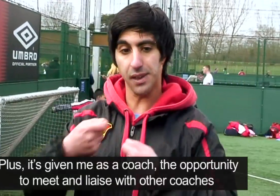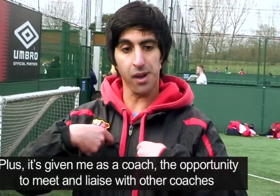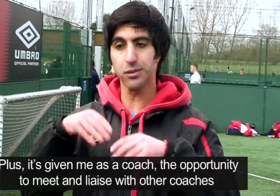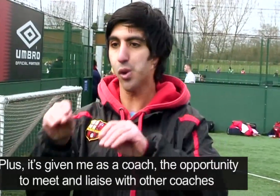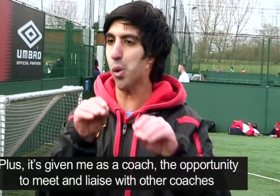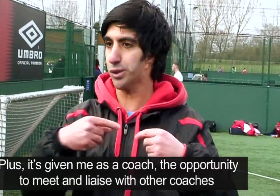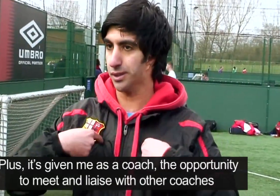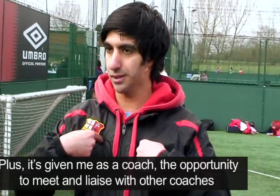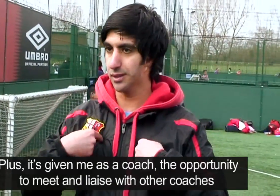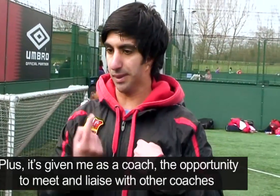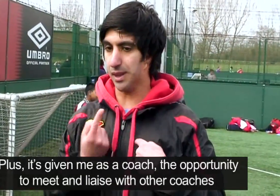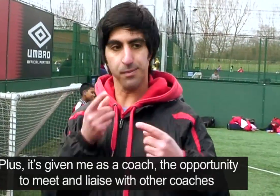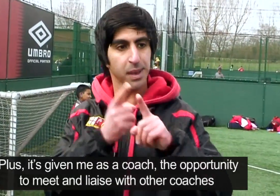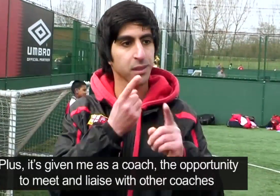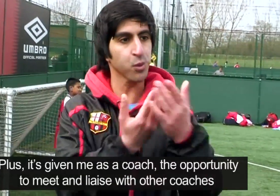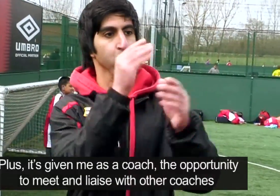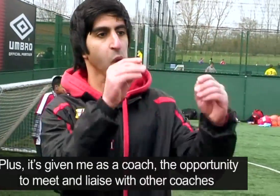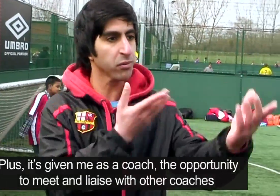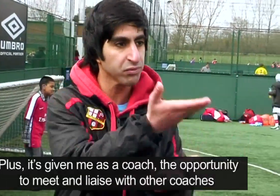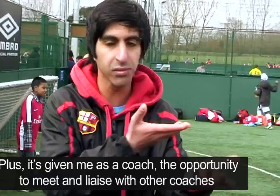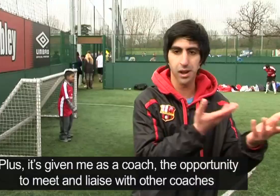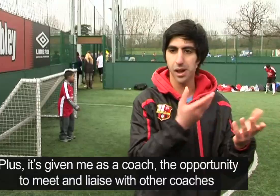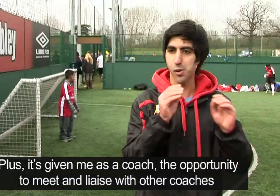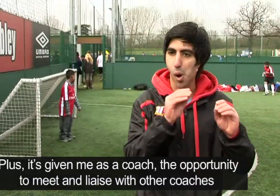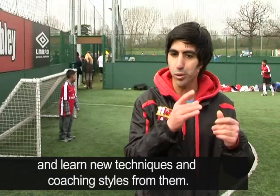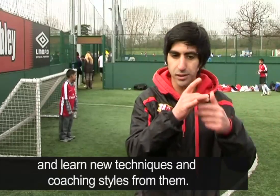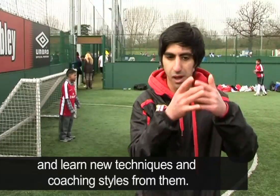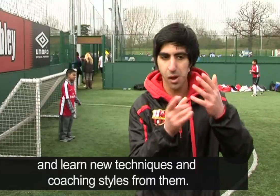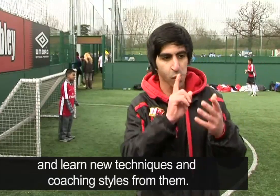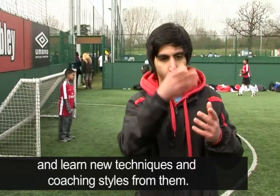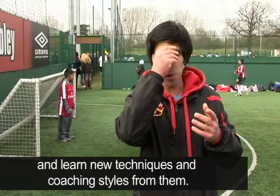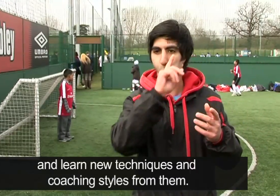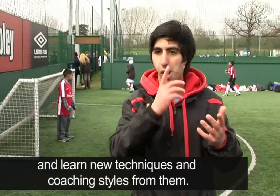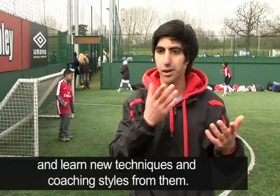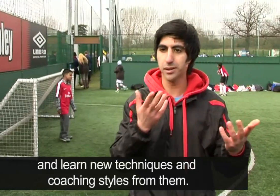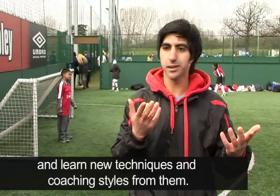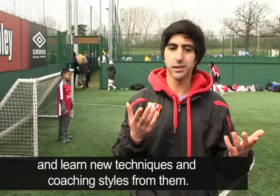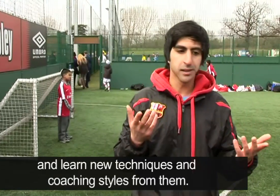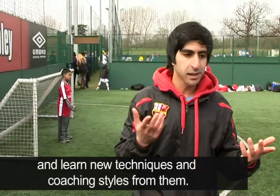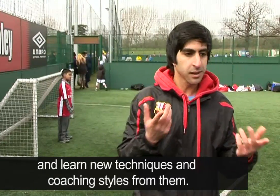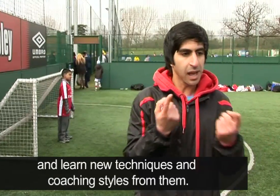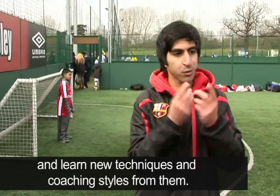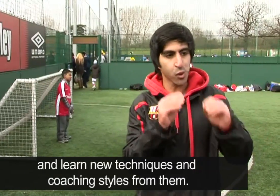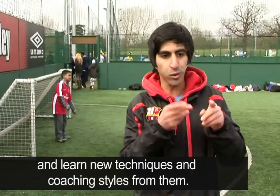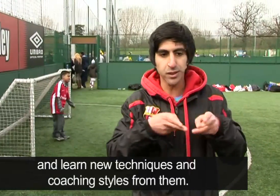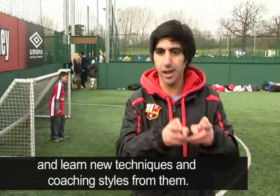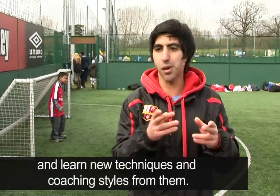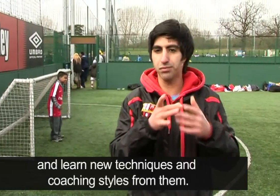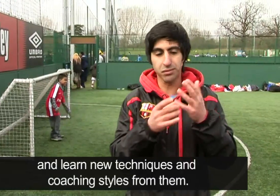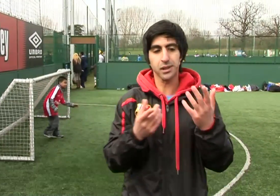me, as a coach, the opportunity to meet and liaise with other coaches and learn new techniques and coaching styles from them.